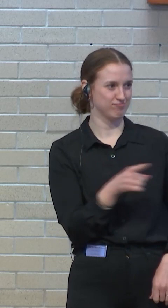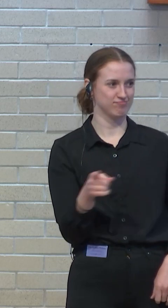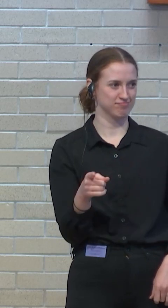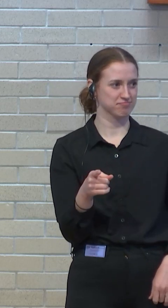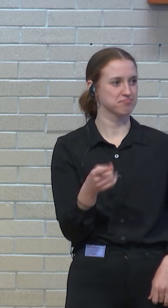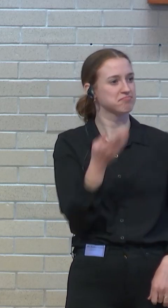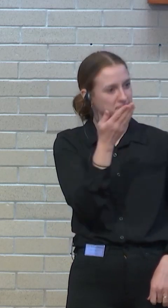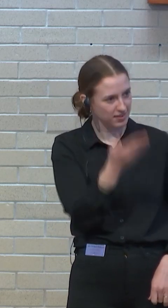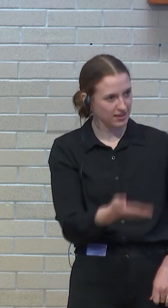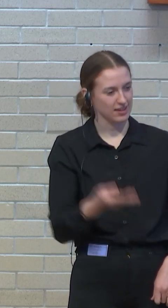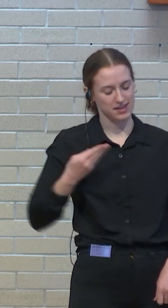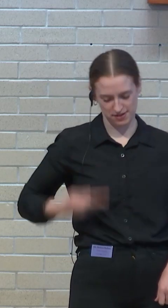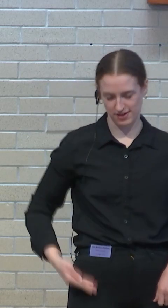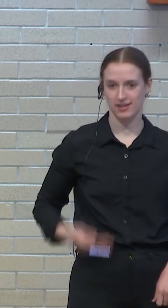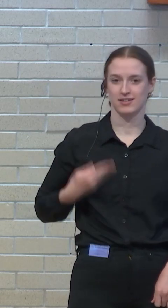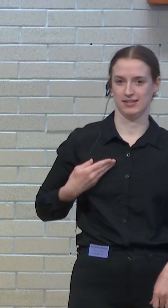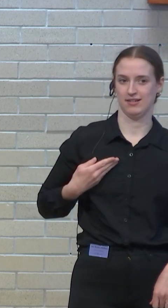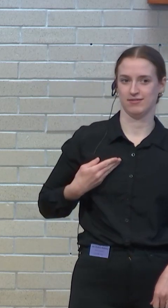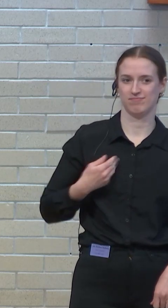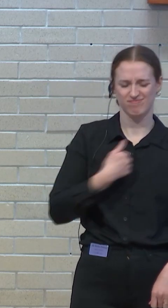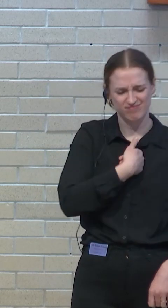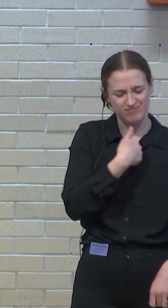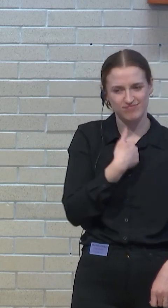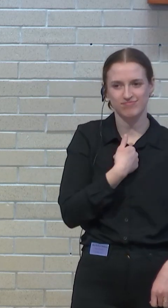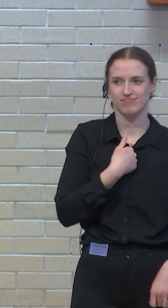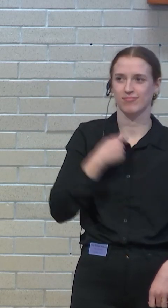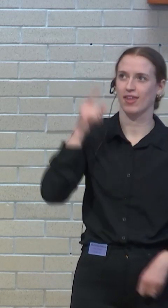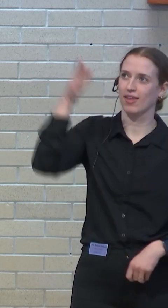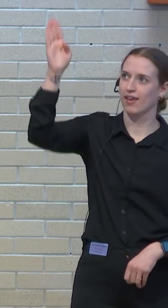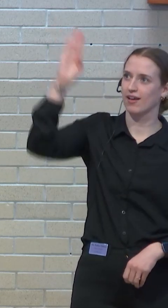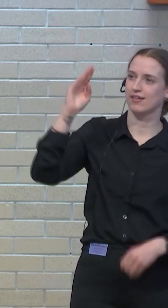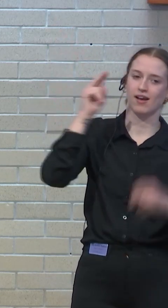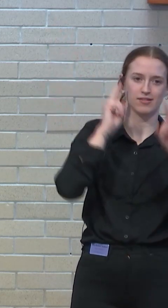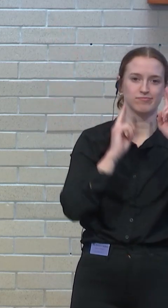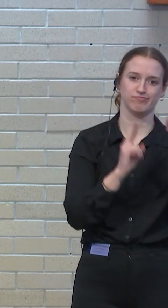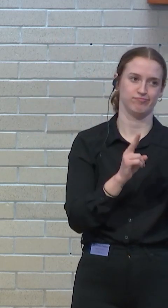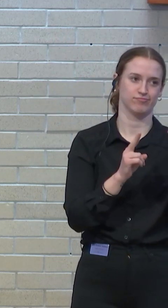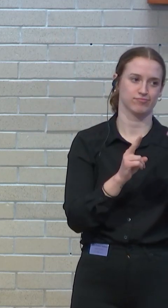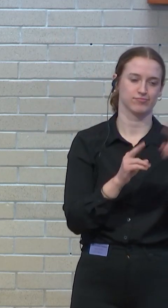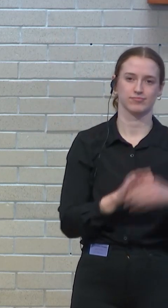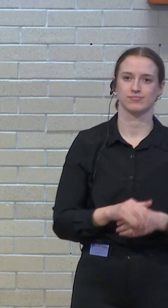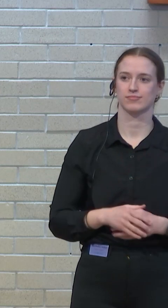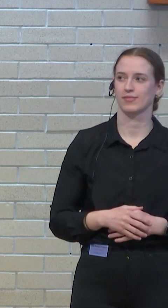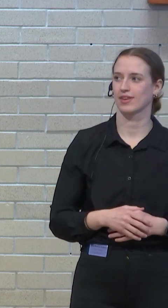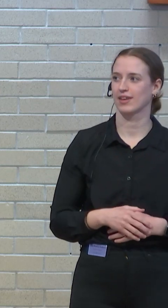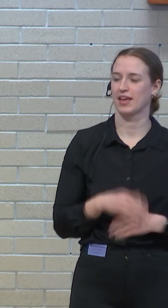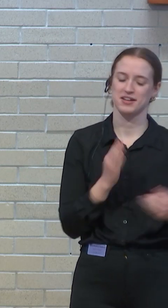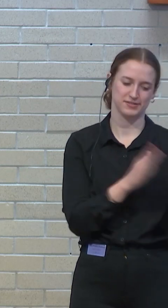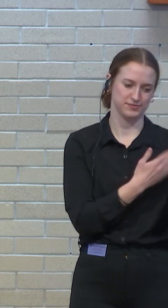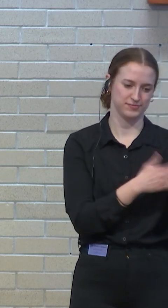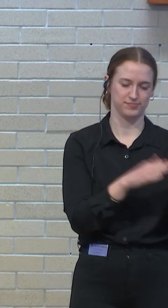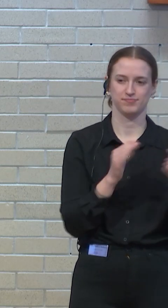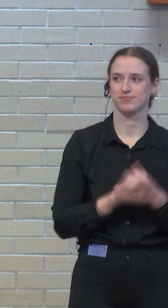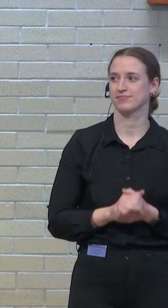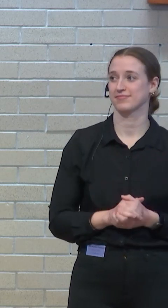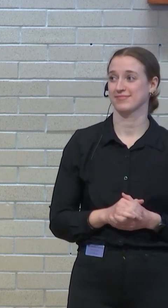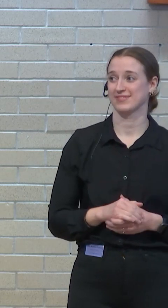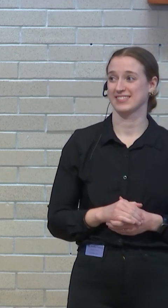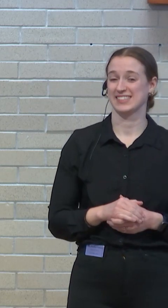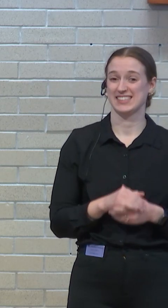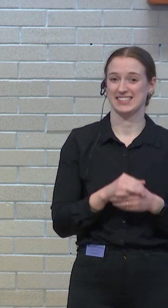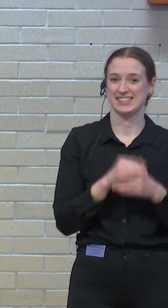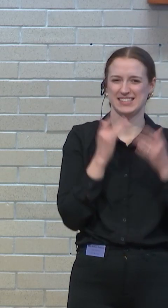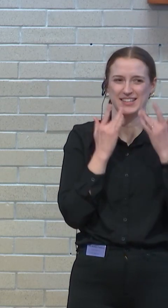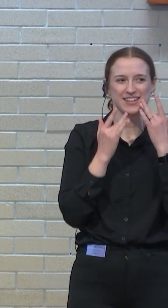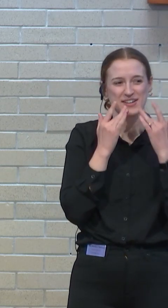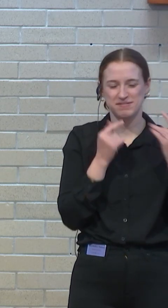you are, and God will honor that, and He rewards that, okay? So I'm going to sing a song today. Y'all bear with me. It's a little